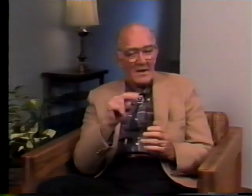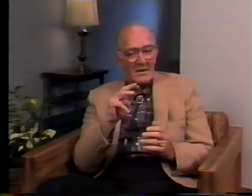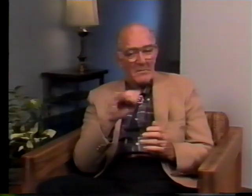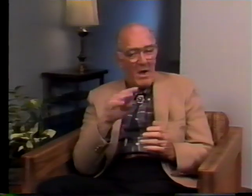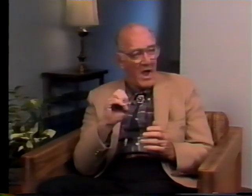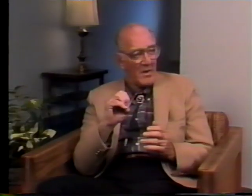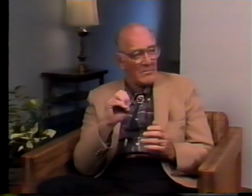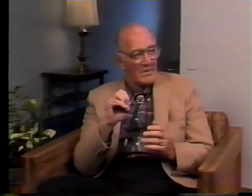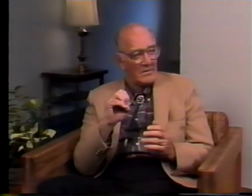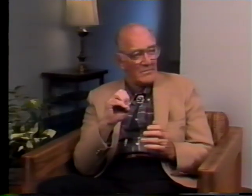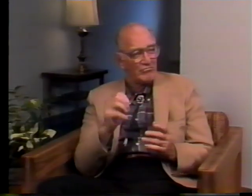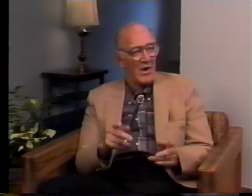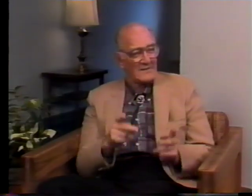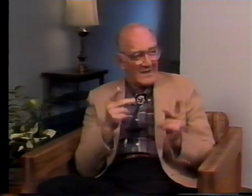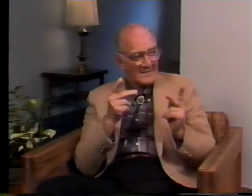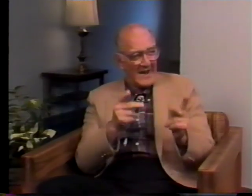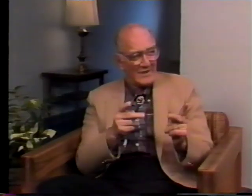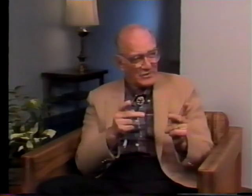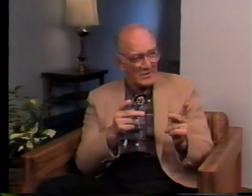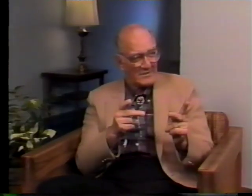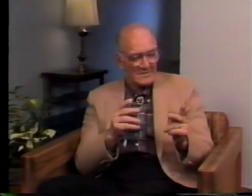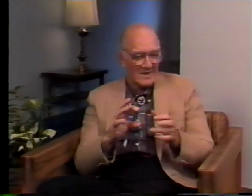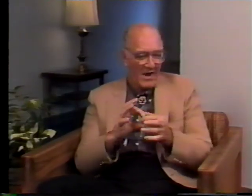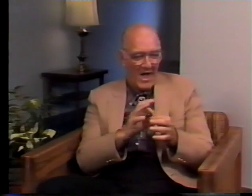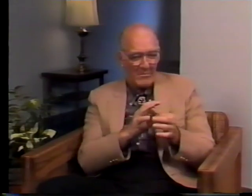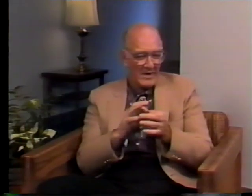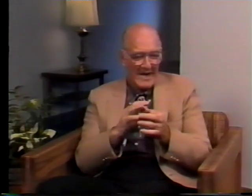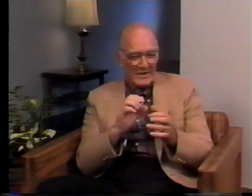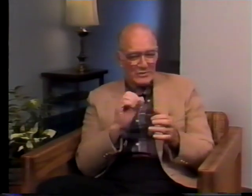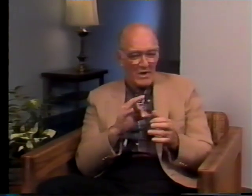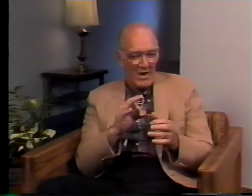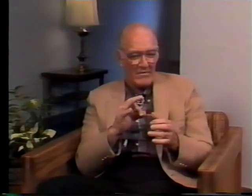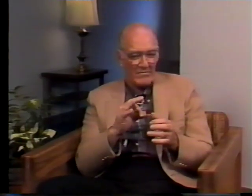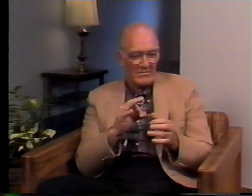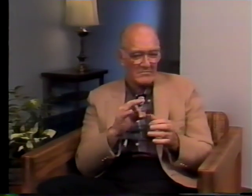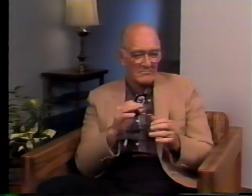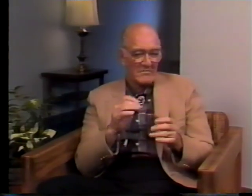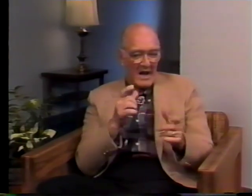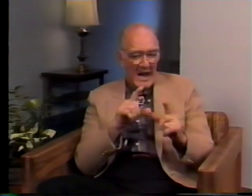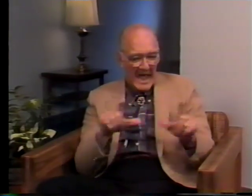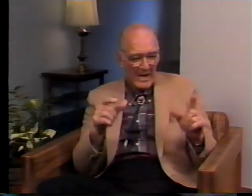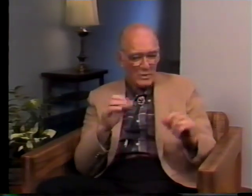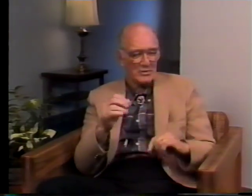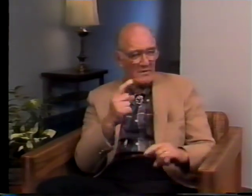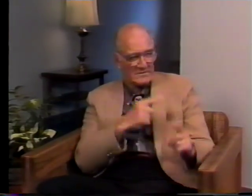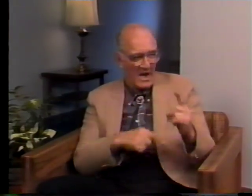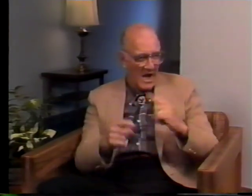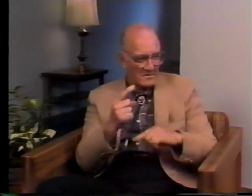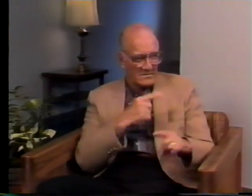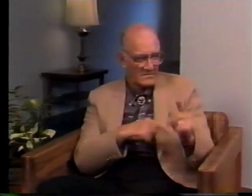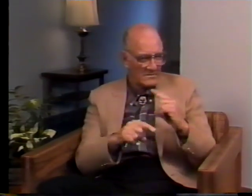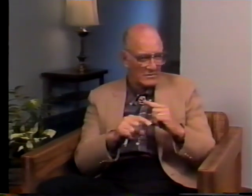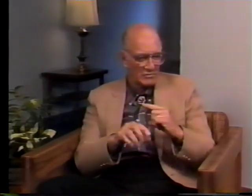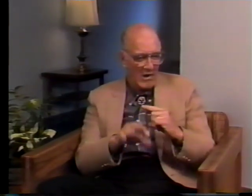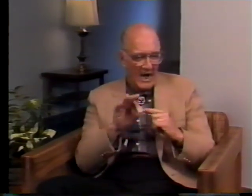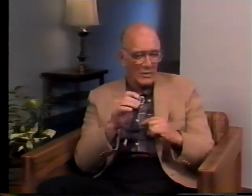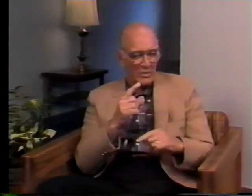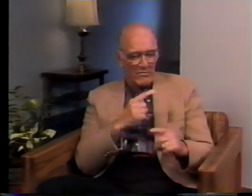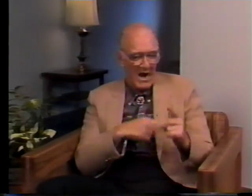Sun mime presentation is a combination of language of signs, trying to find